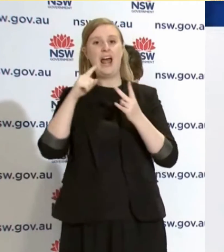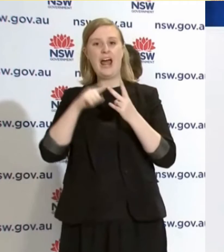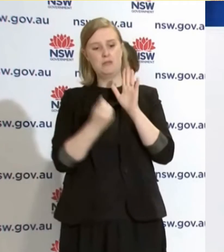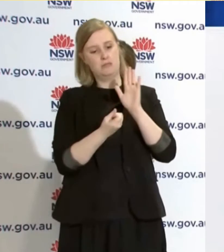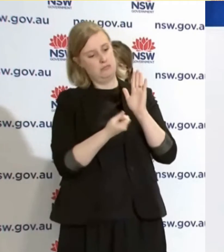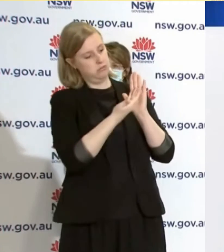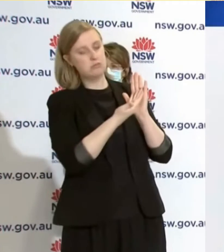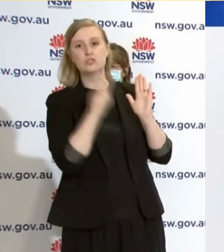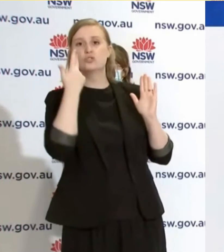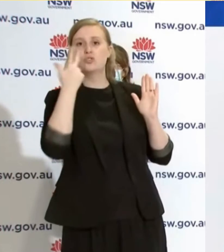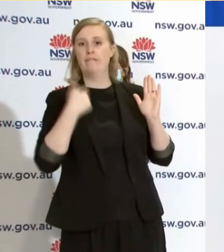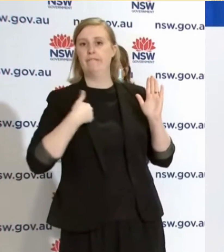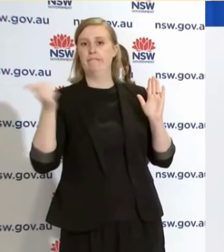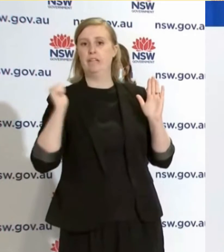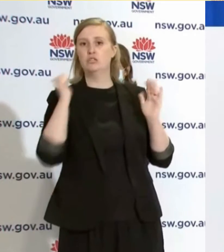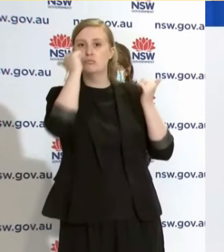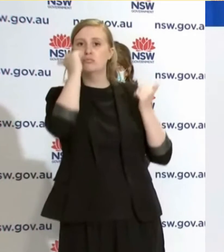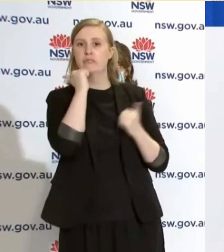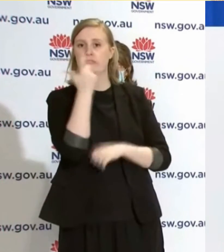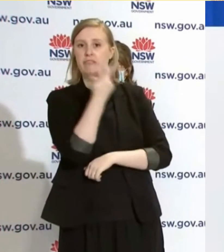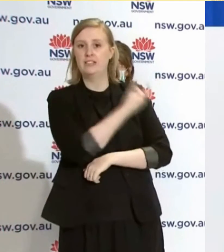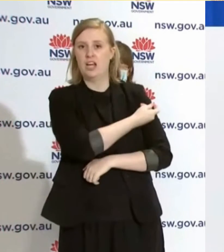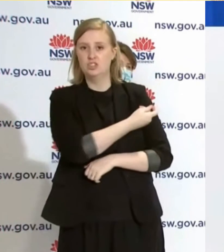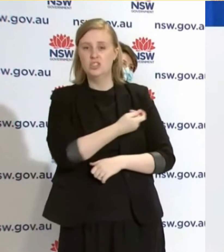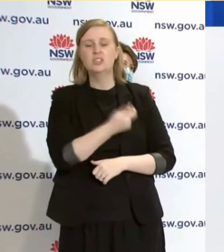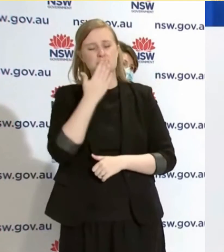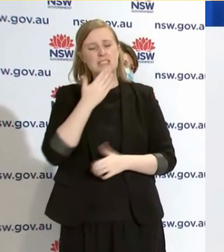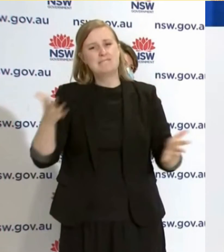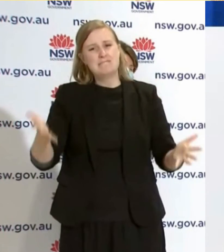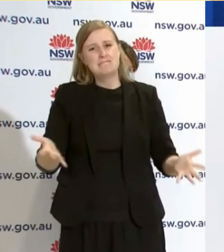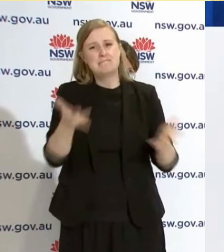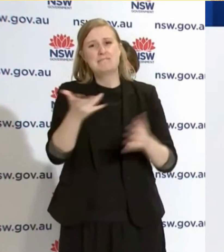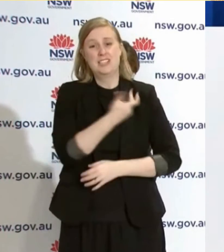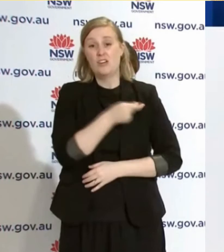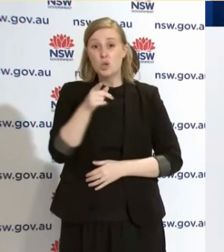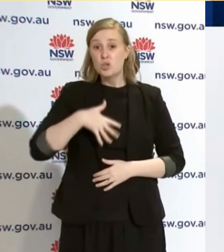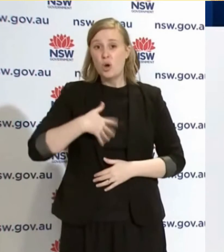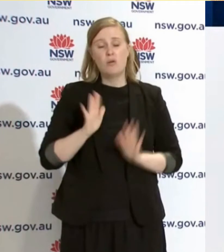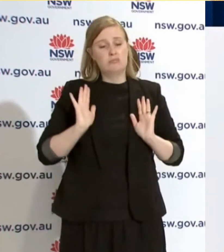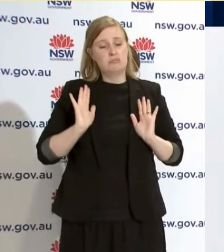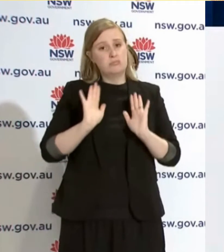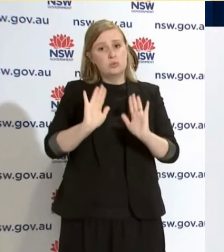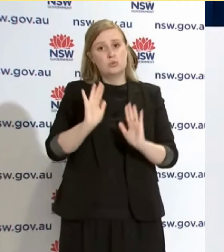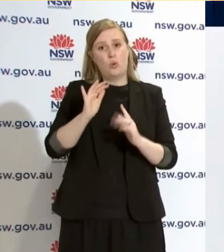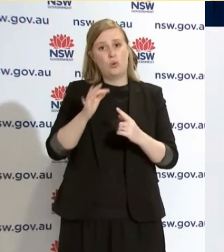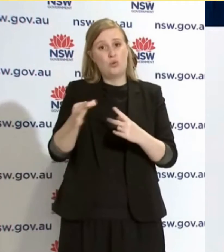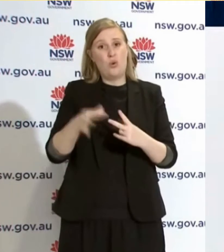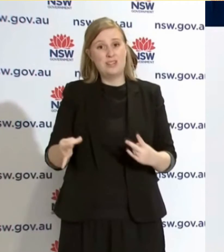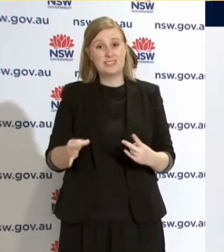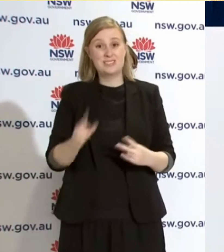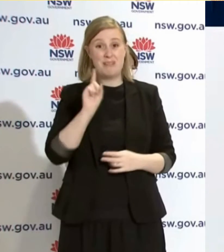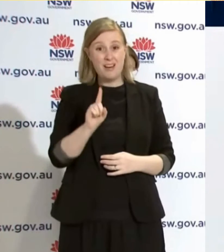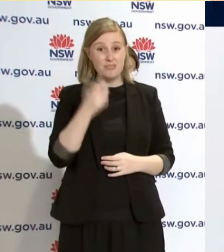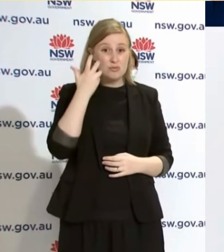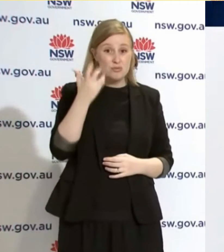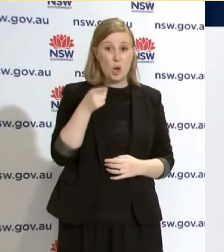get vaccinated. Again, it's your choice if you don't, but we can say in the strongest possible terms, if you want to do certain